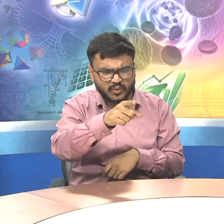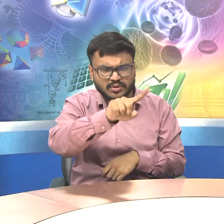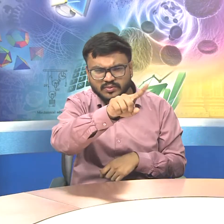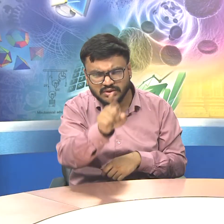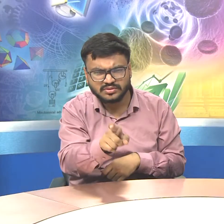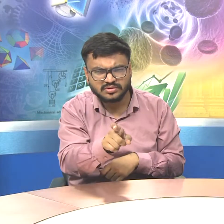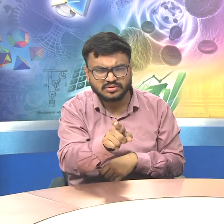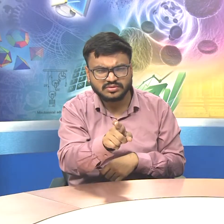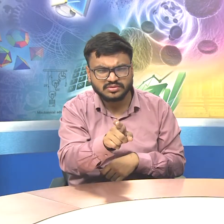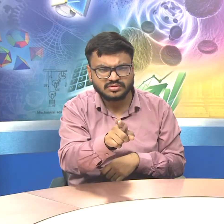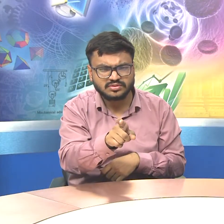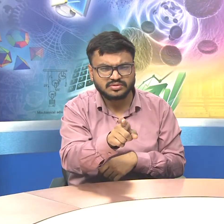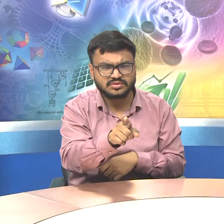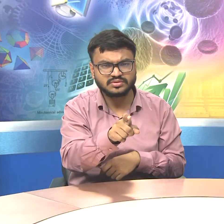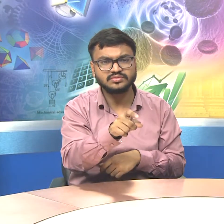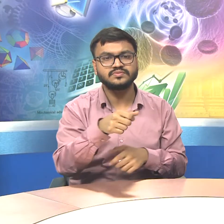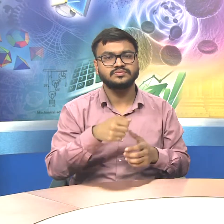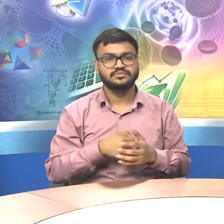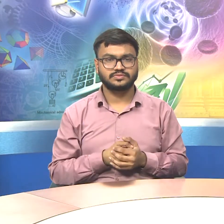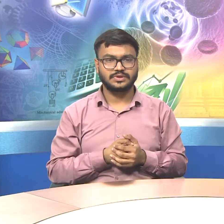will you be late coming home tonight?